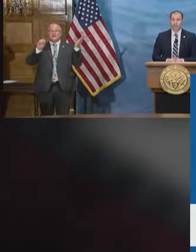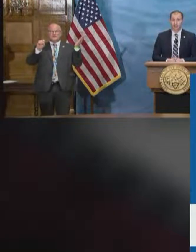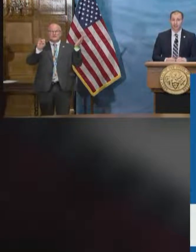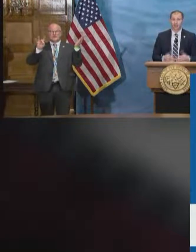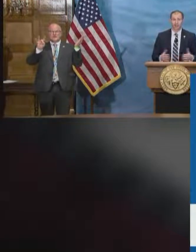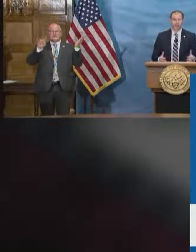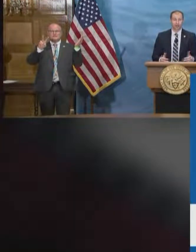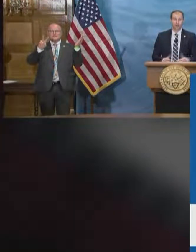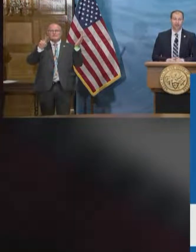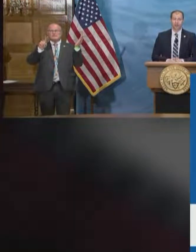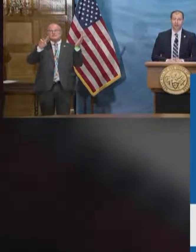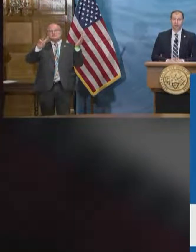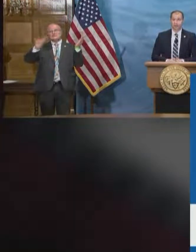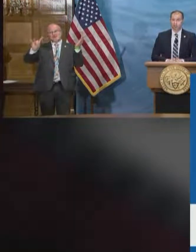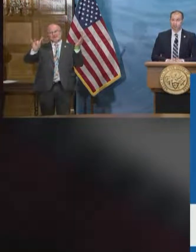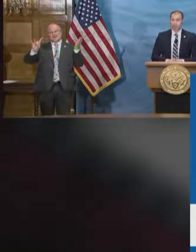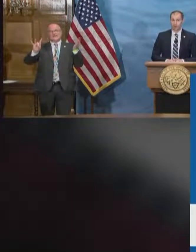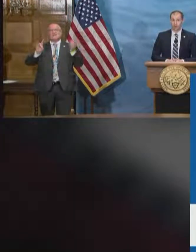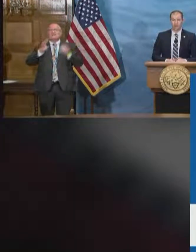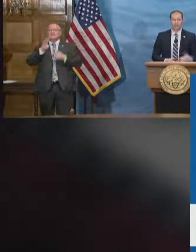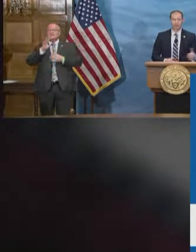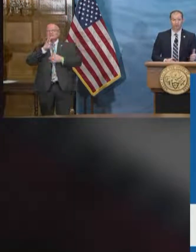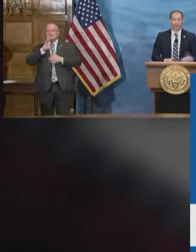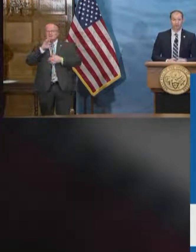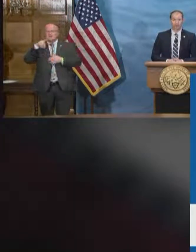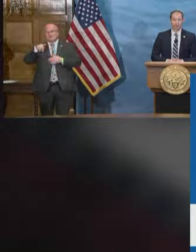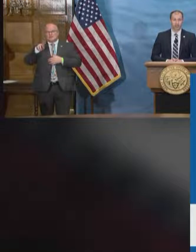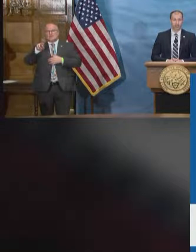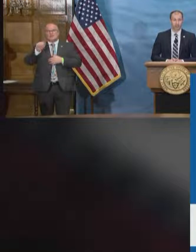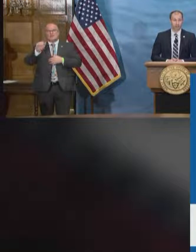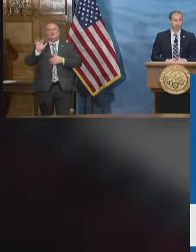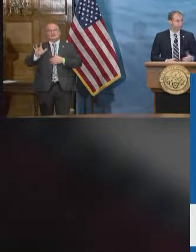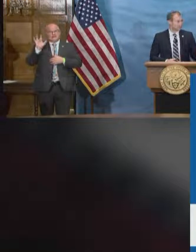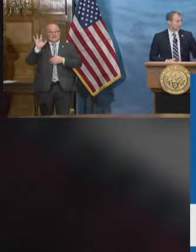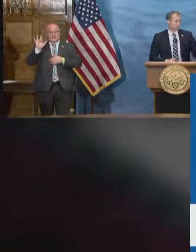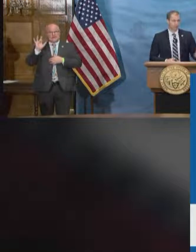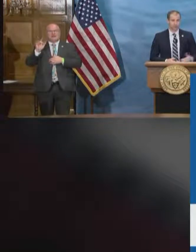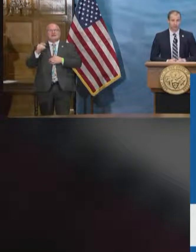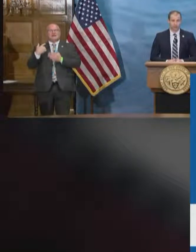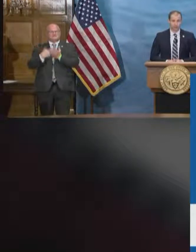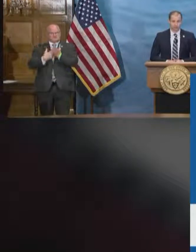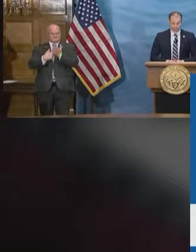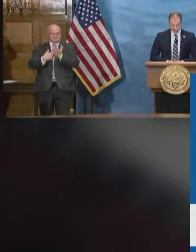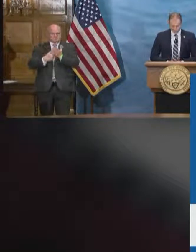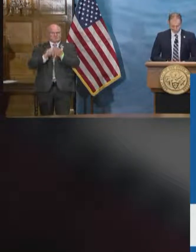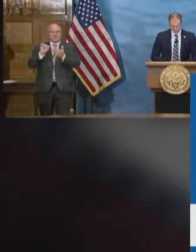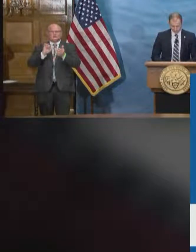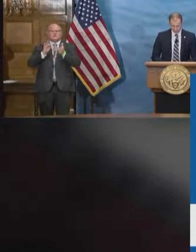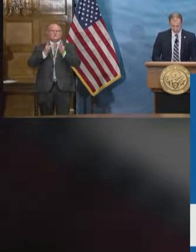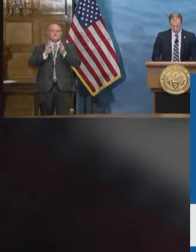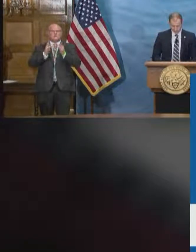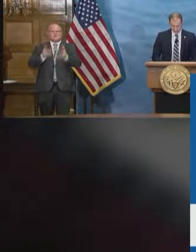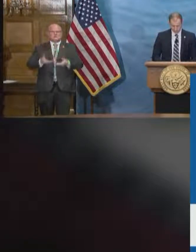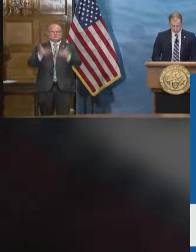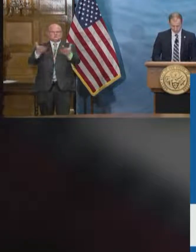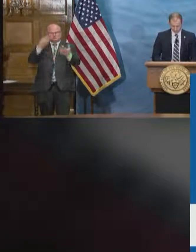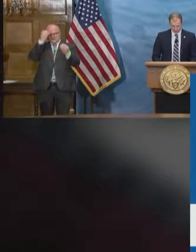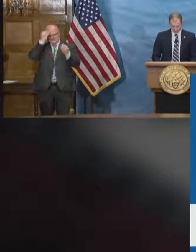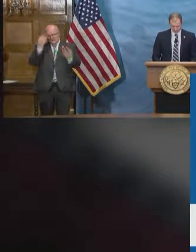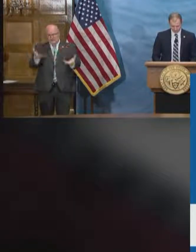844-908-2178. Call and go through the PUA option. Our folks can talk you through that. There's also the website where you can submit a lot of that